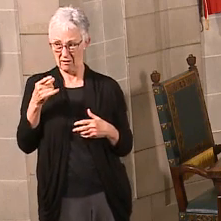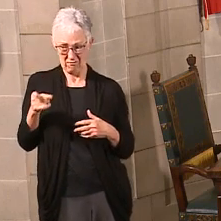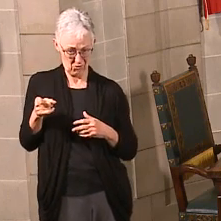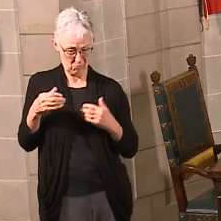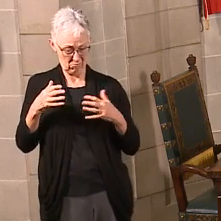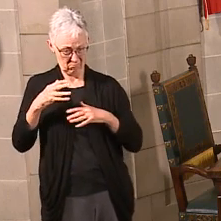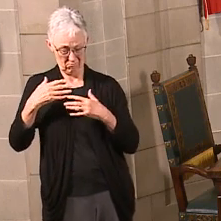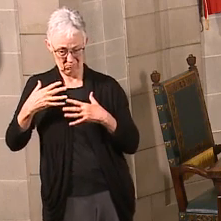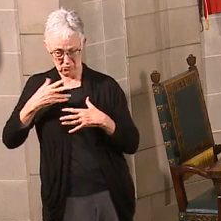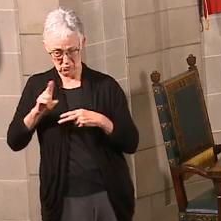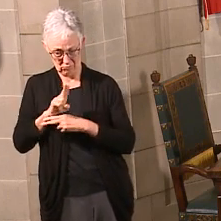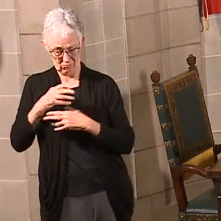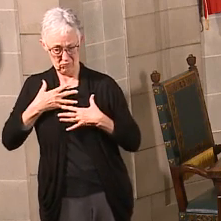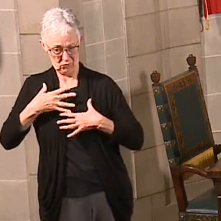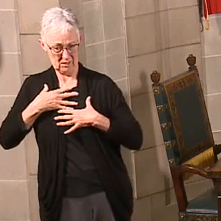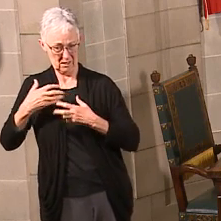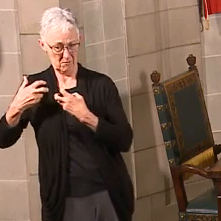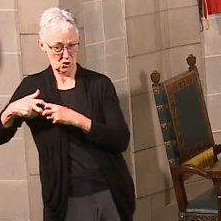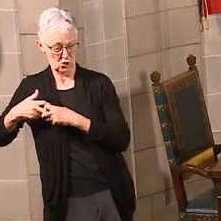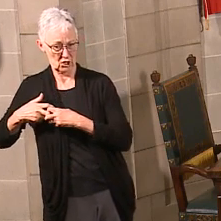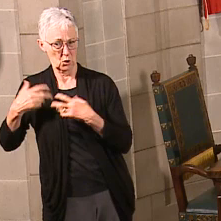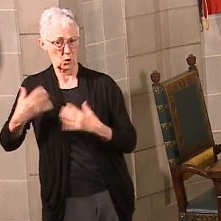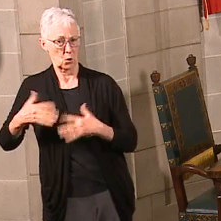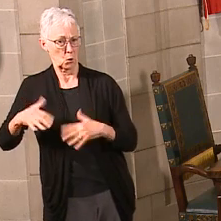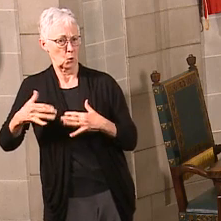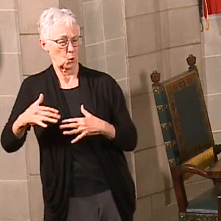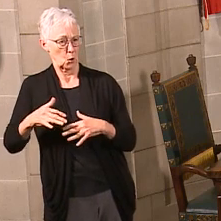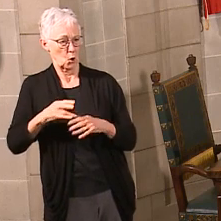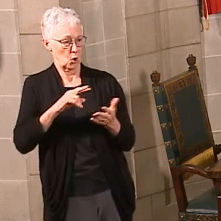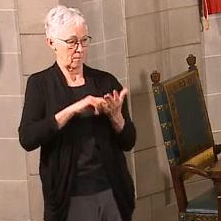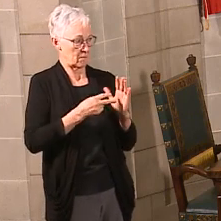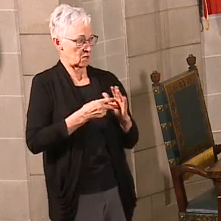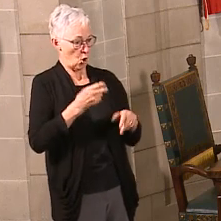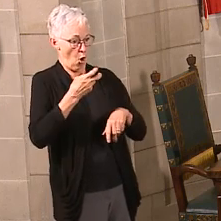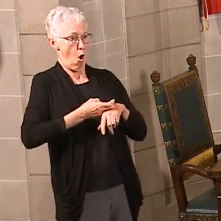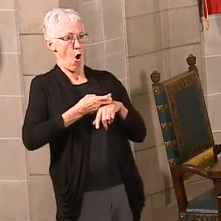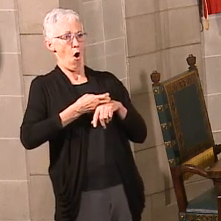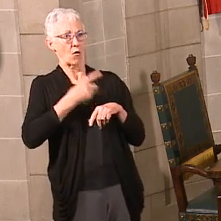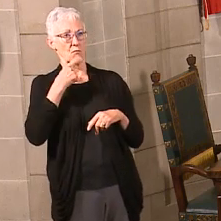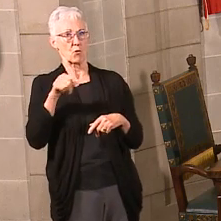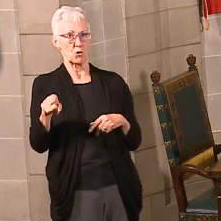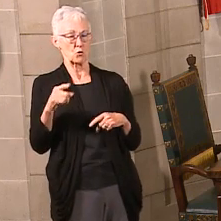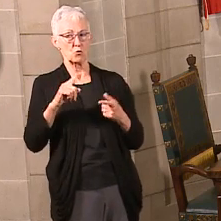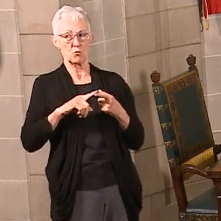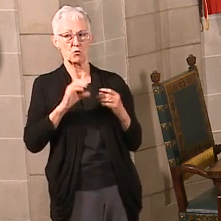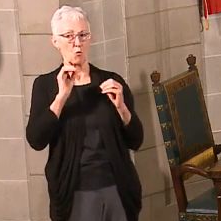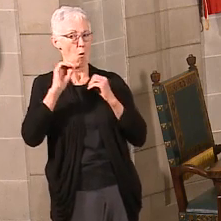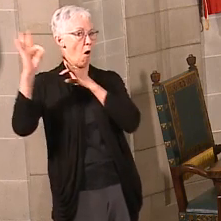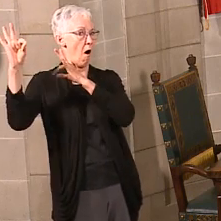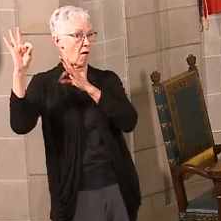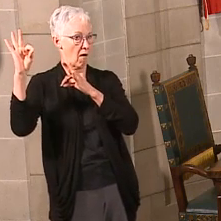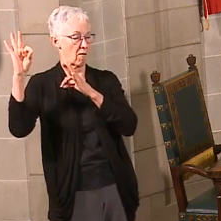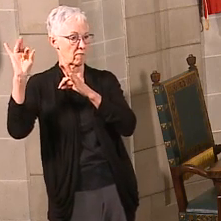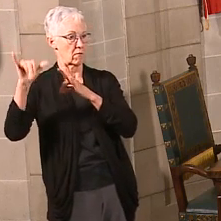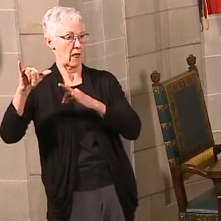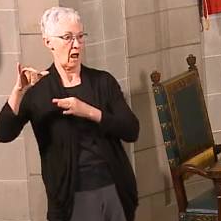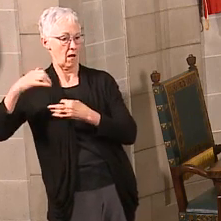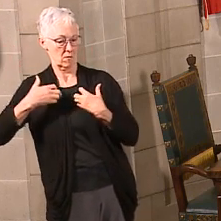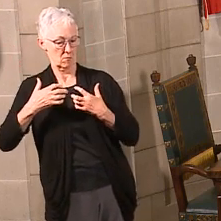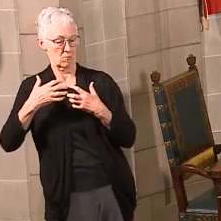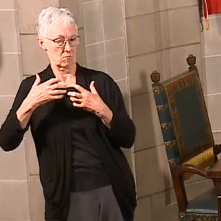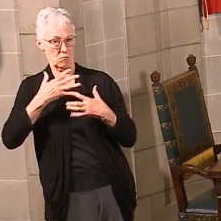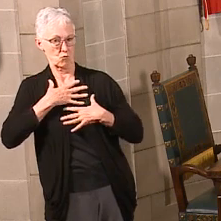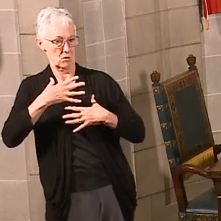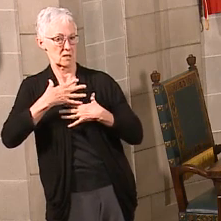makes it very, very hard to come off the ventilator, decreases your chances of coming off that ventilator.